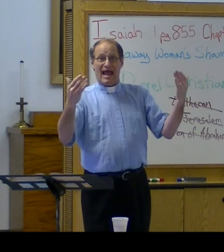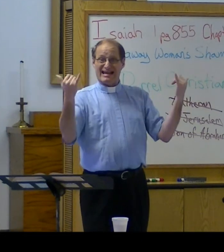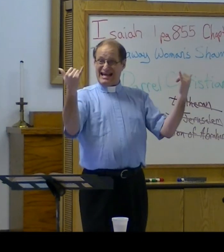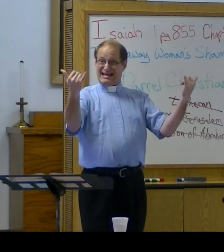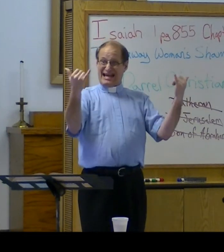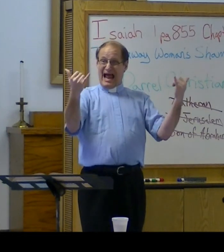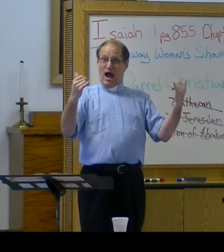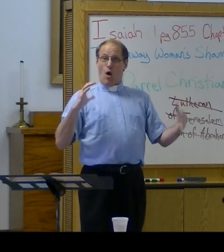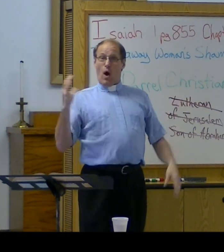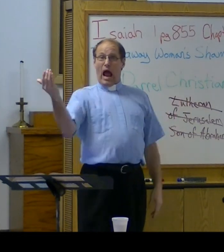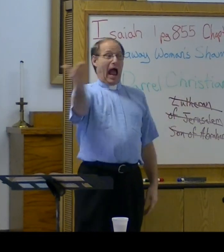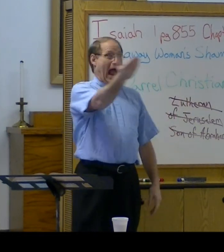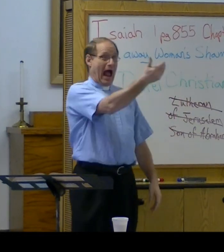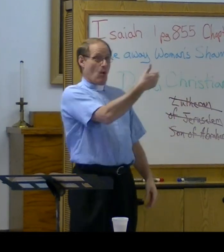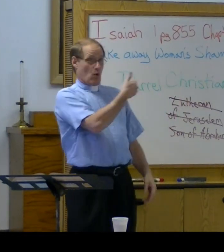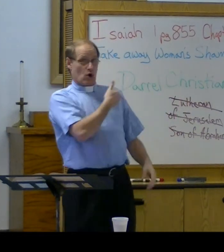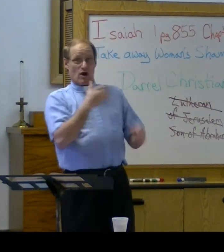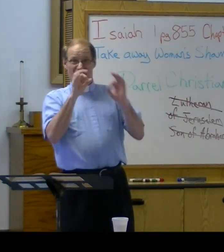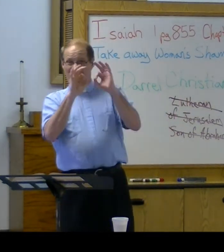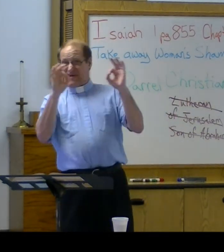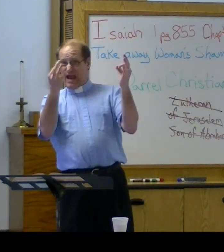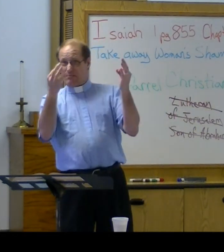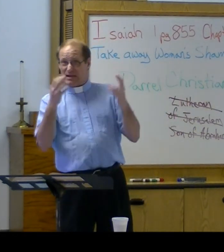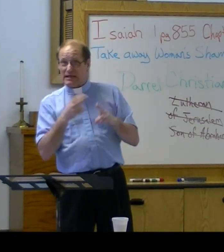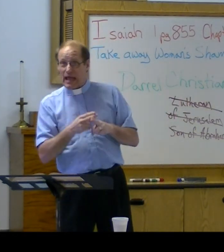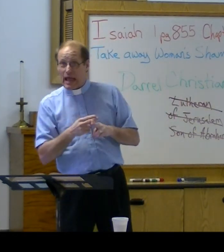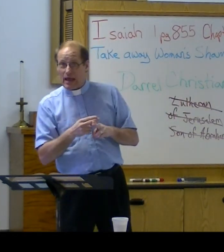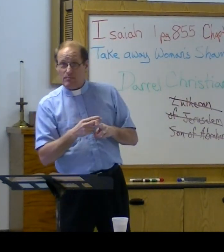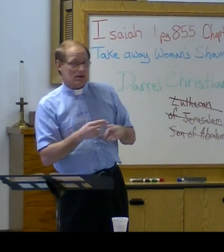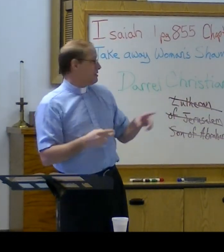And now our family name